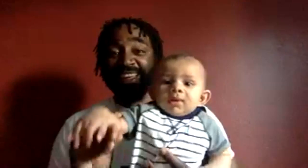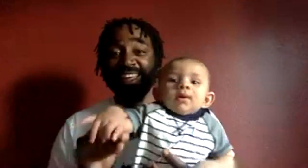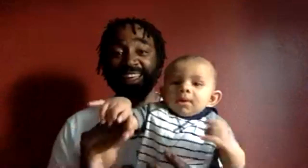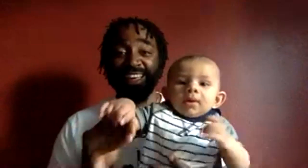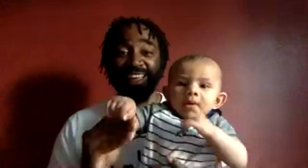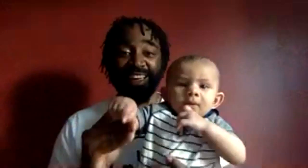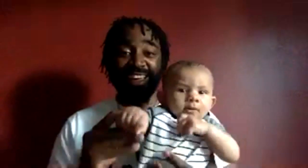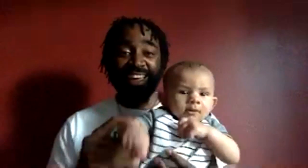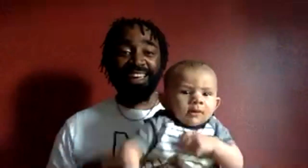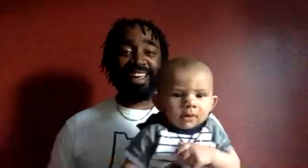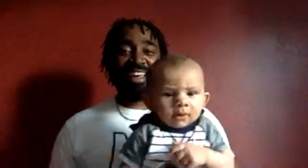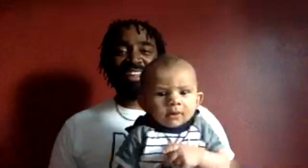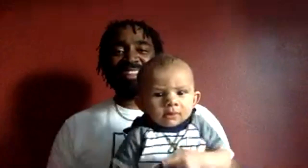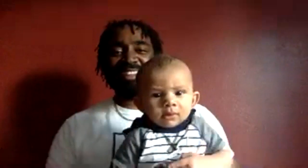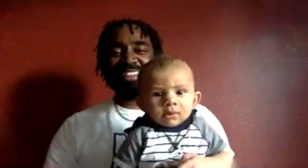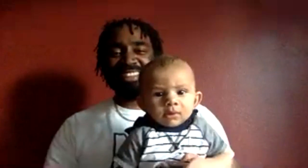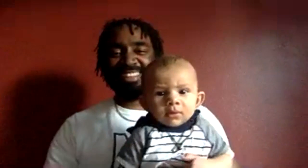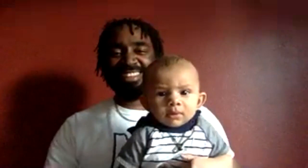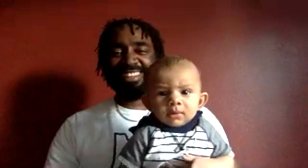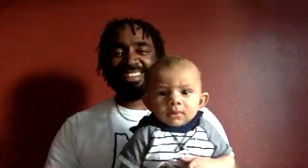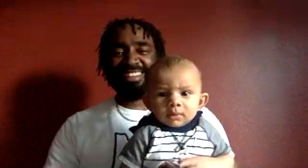Oh, look at him.